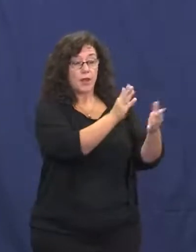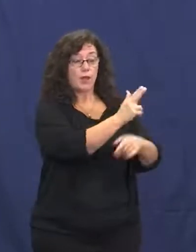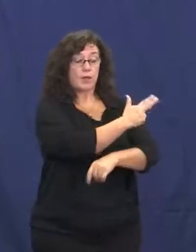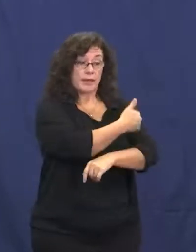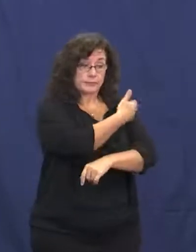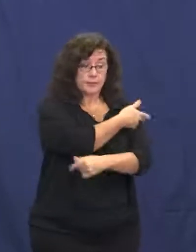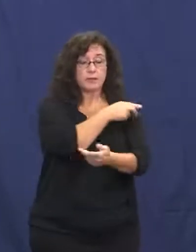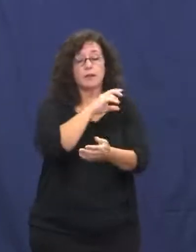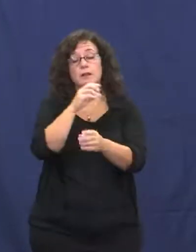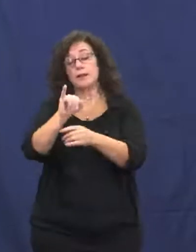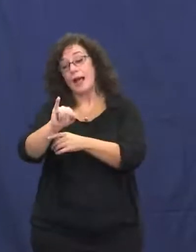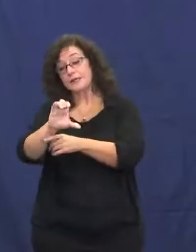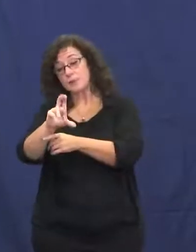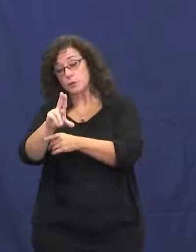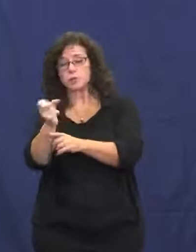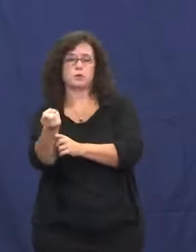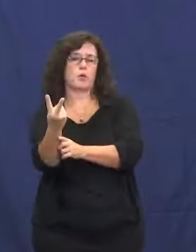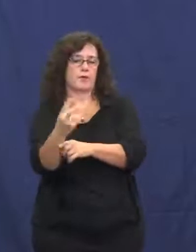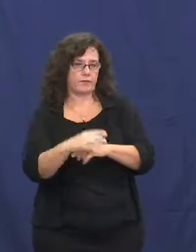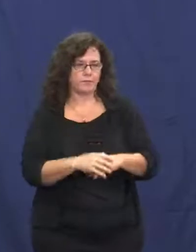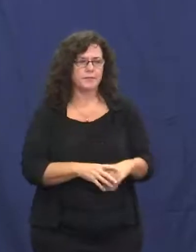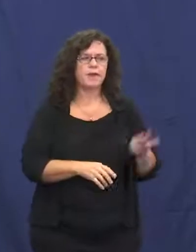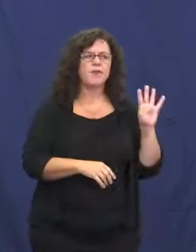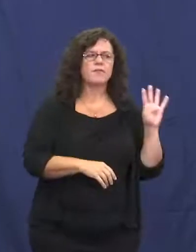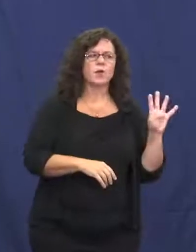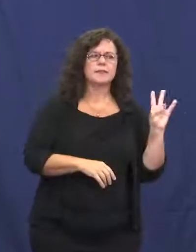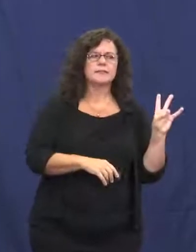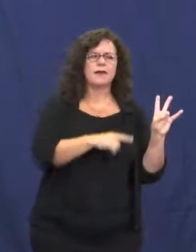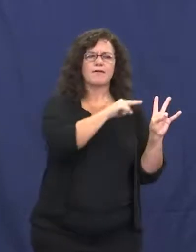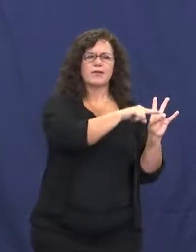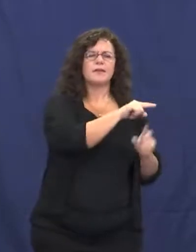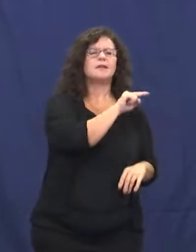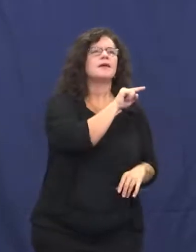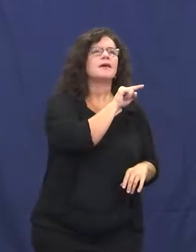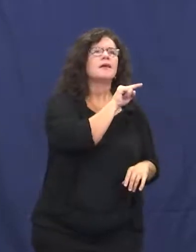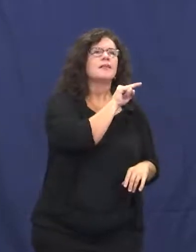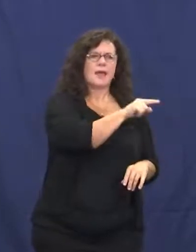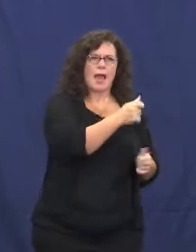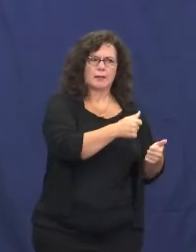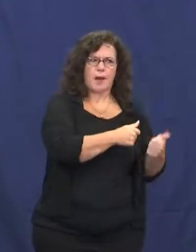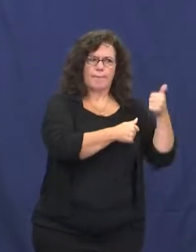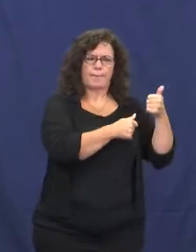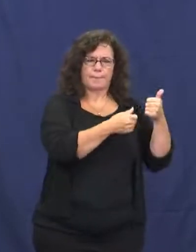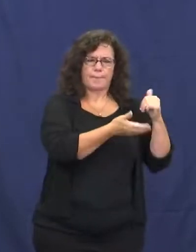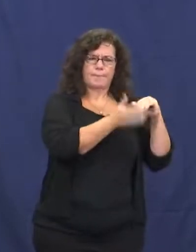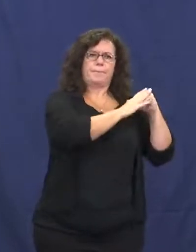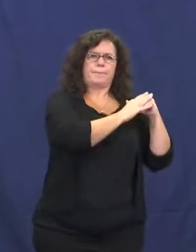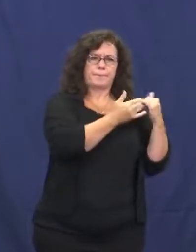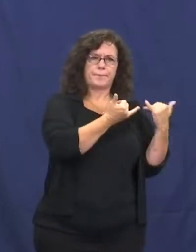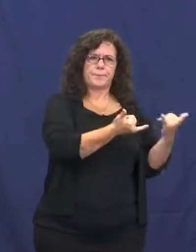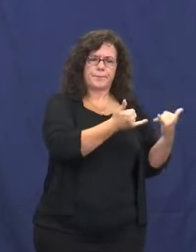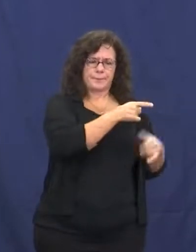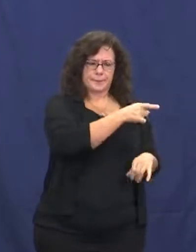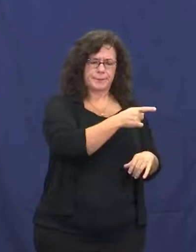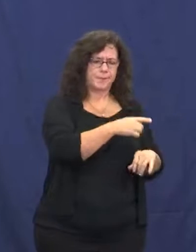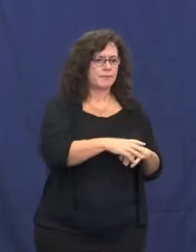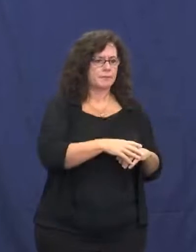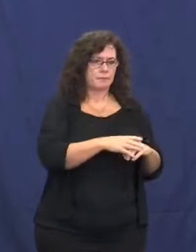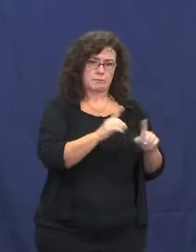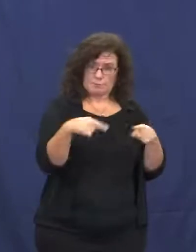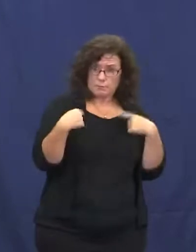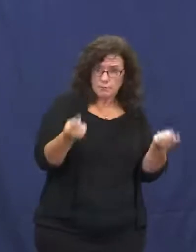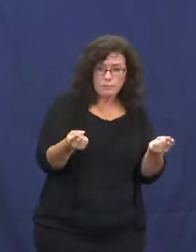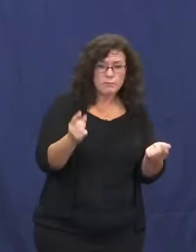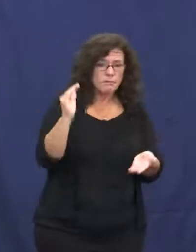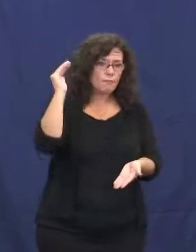that 47 is a little bit on the higher side of the last 2 days. We reported really lower numbers. We were